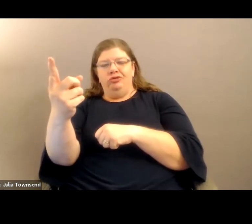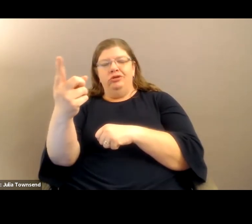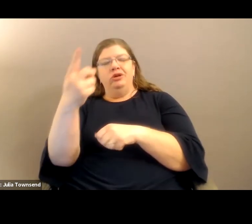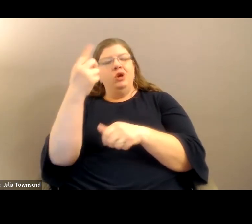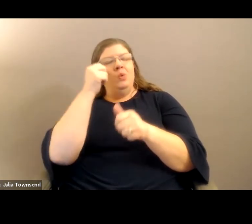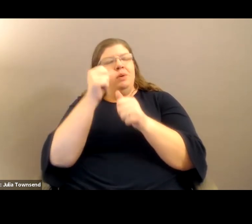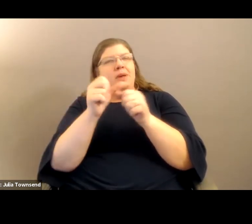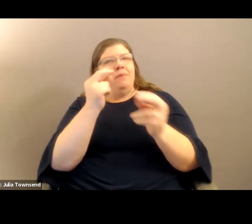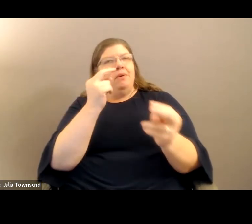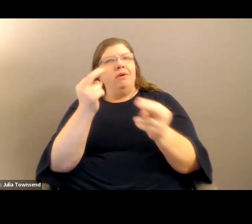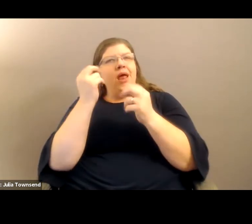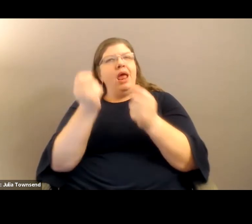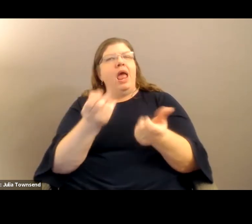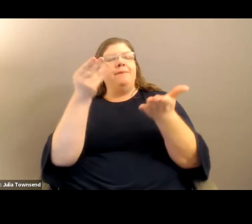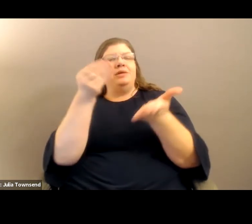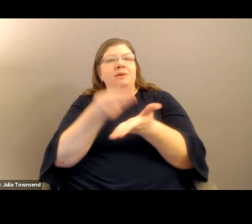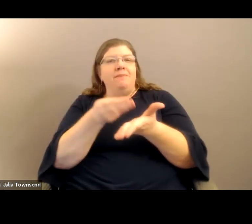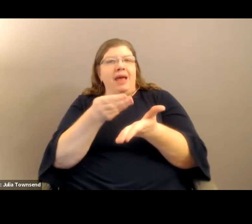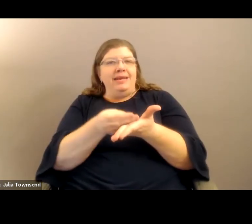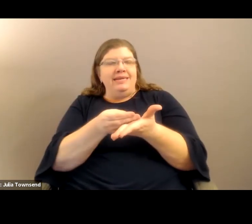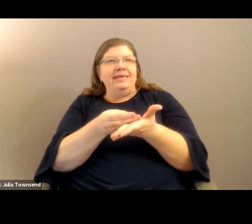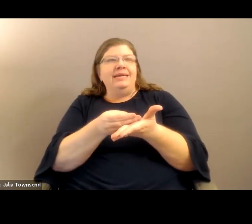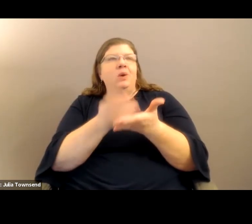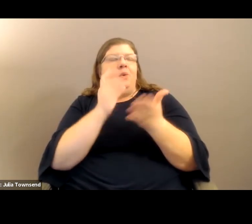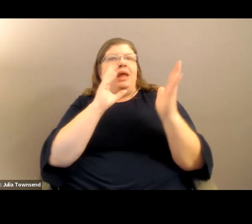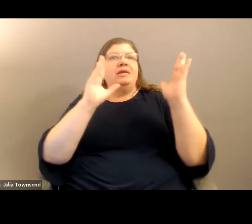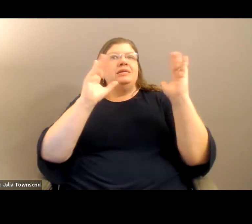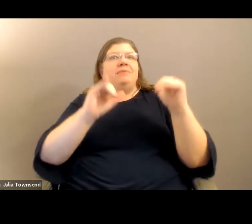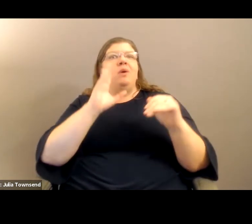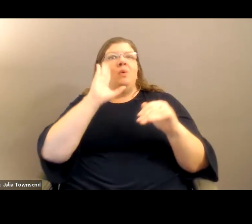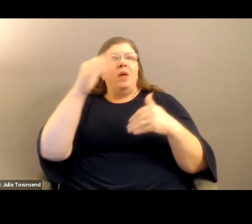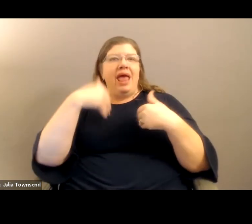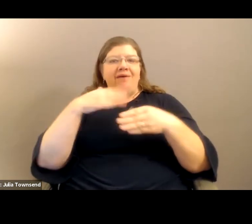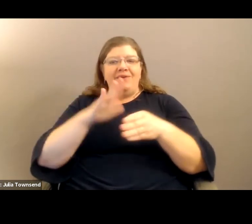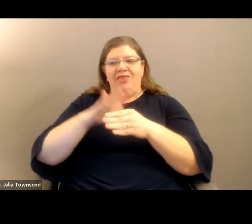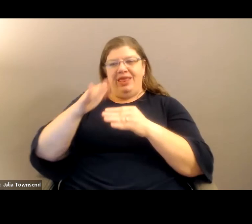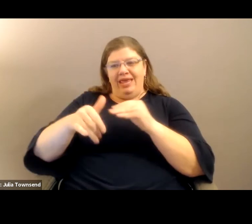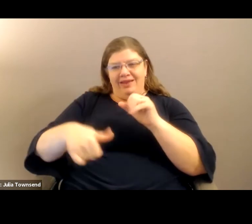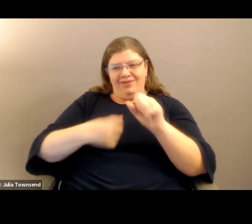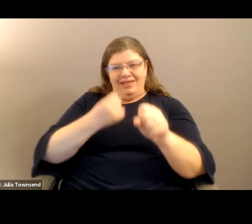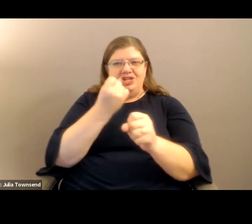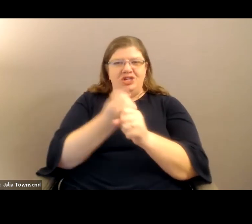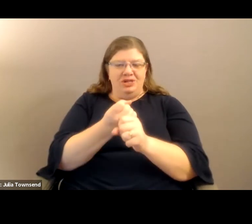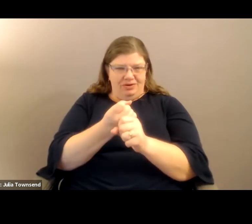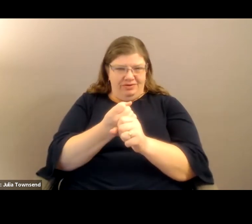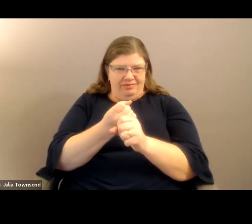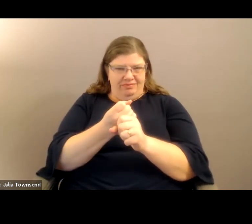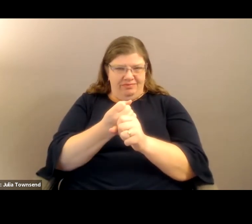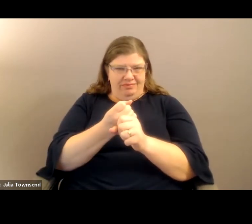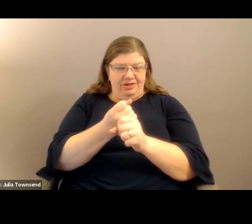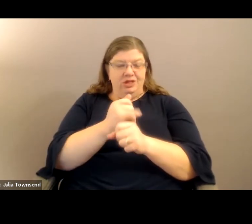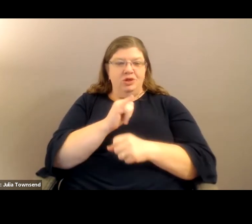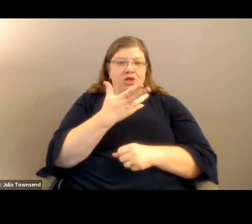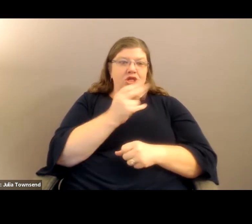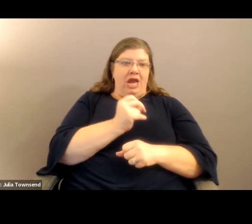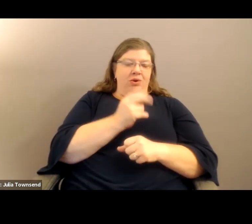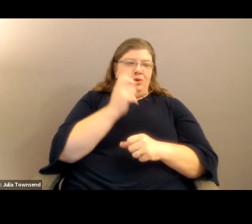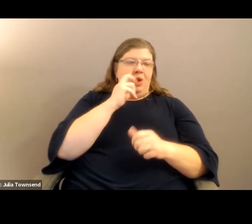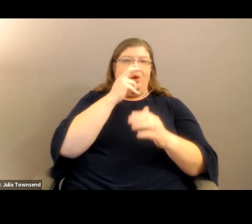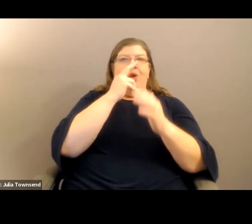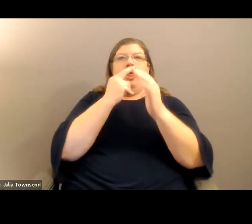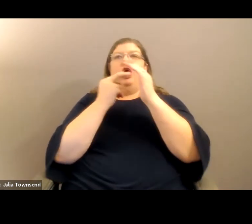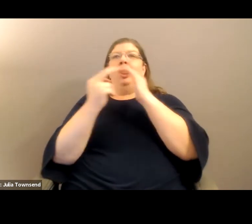mind how much money we anticipate having at the end of the year. So in January, we're trying to project for next year.